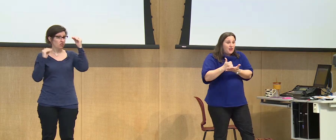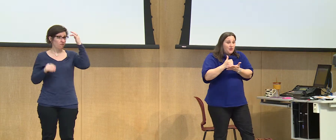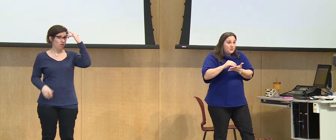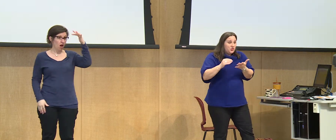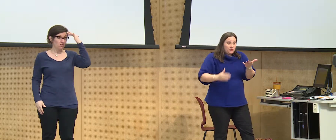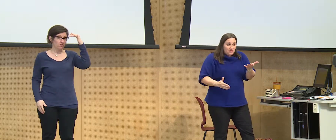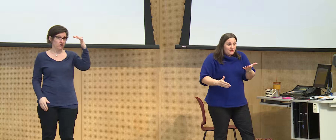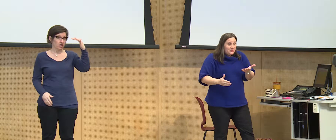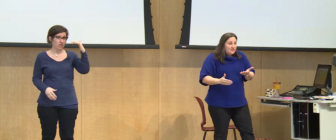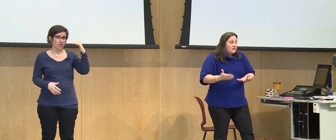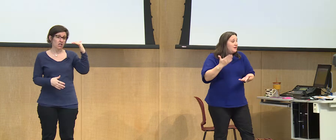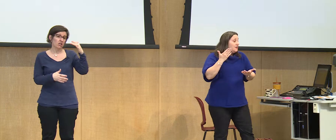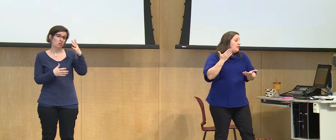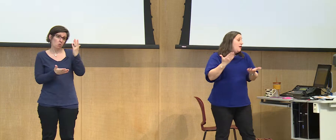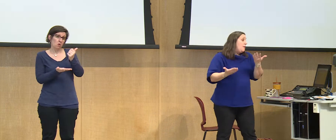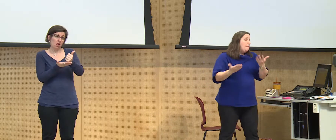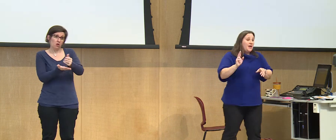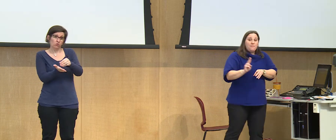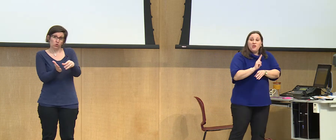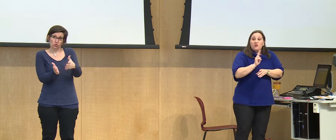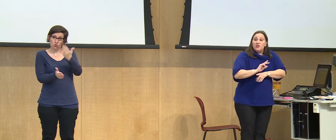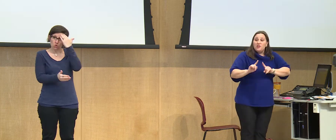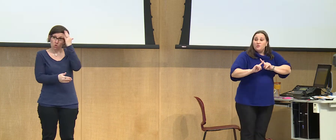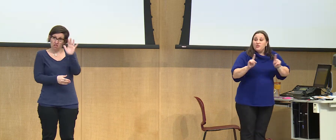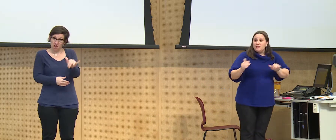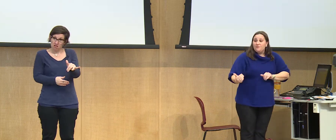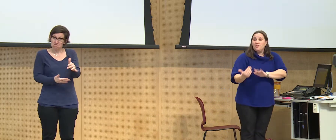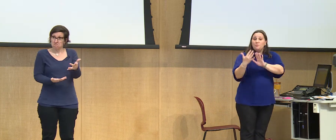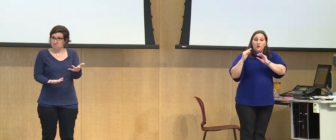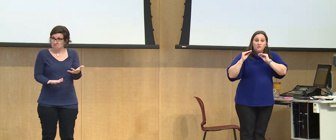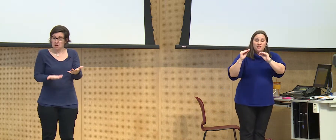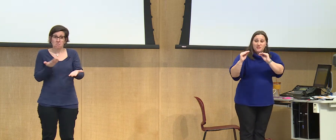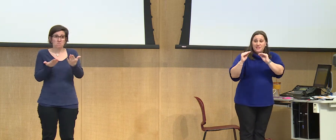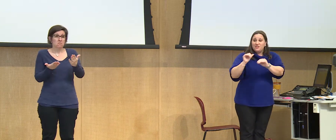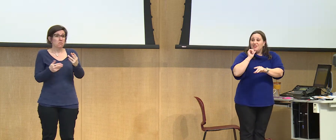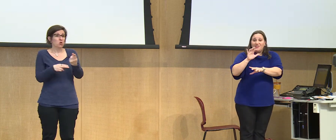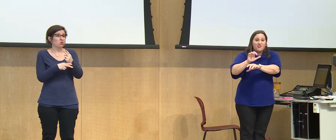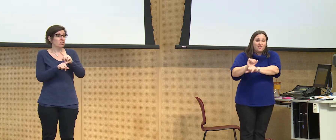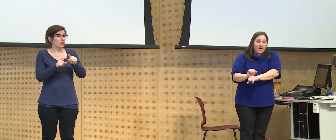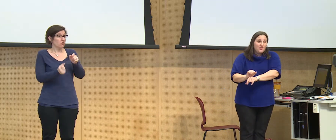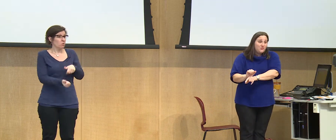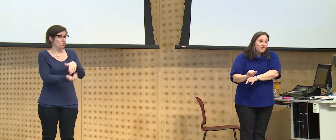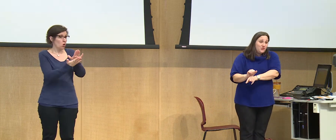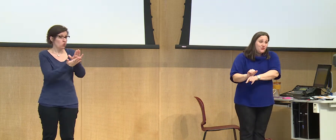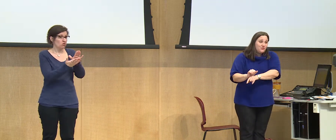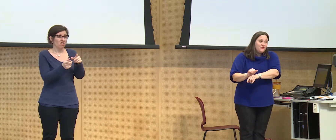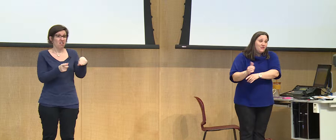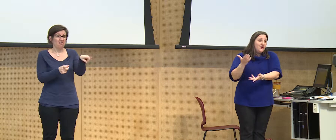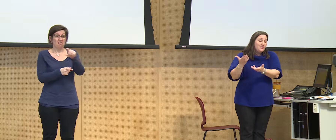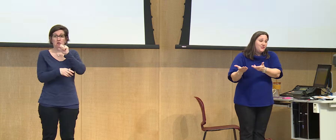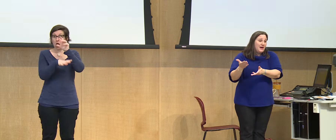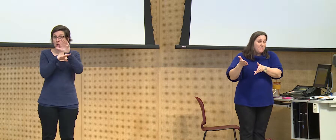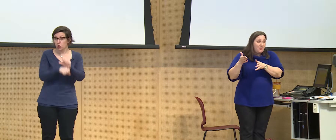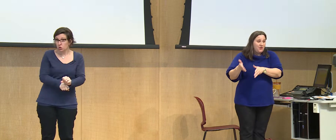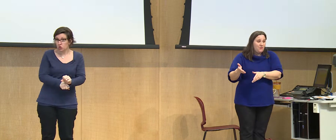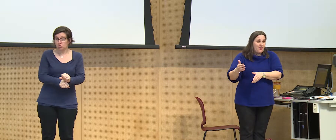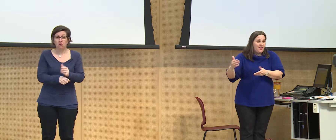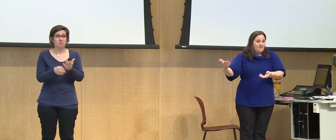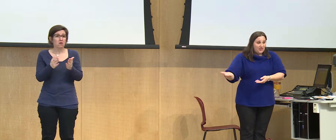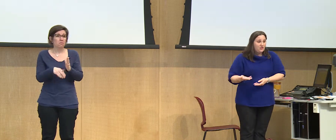help students. Maybe you're going to use a different approach to teaching that they're not used to. So that might be a way of